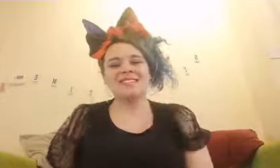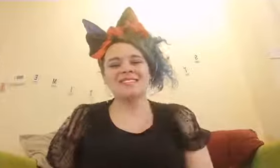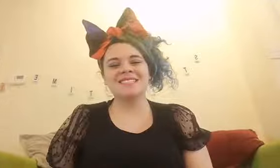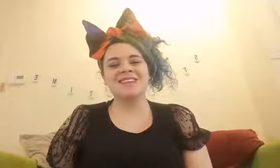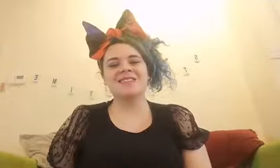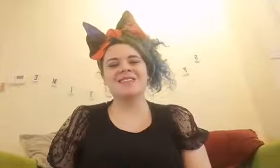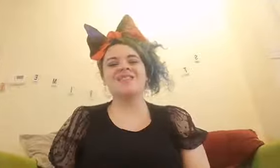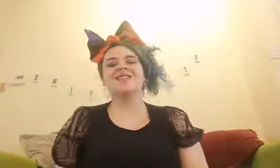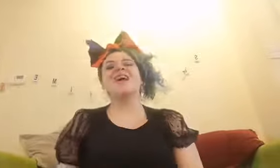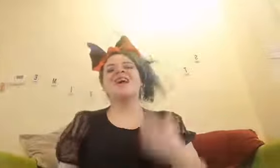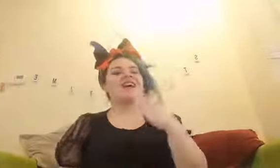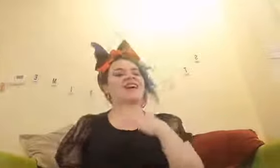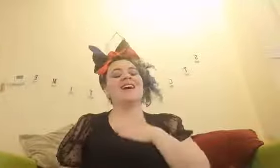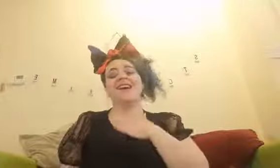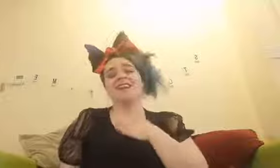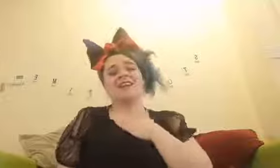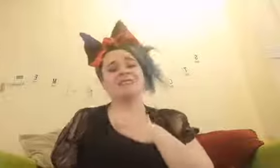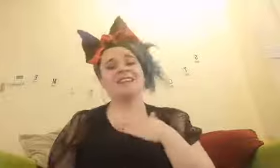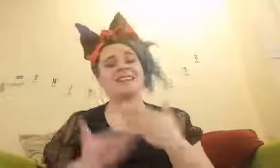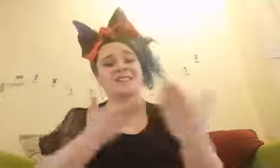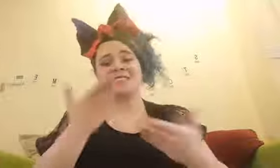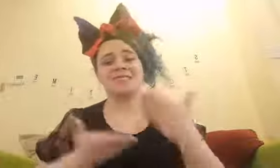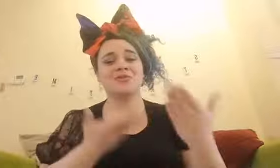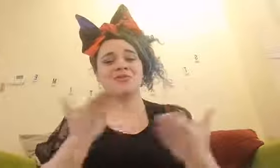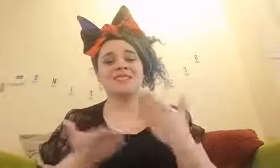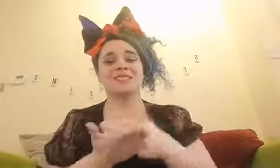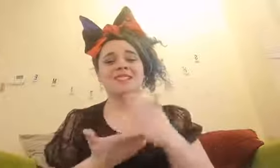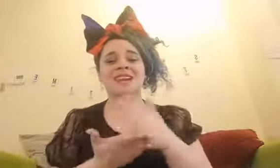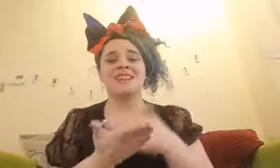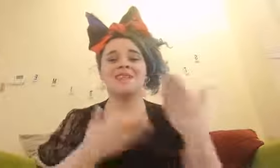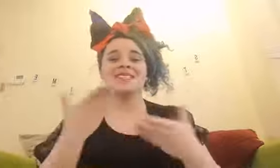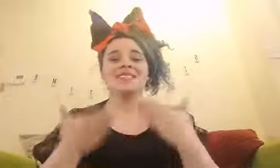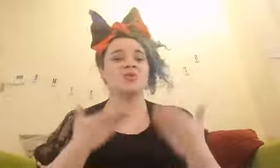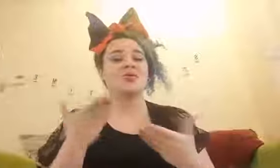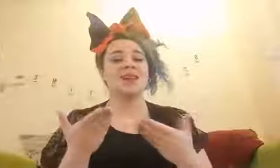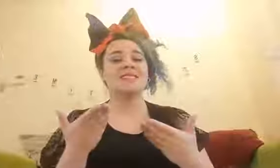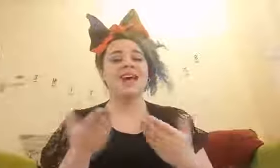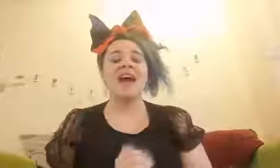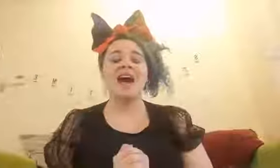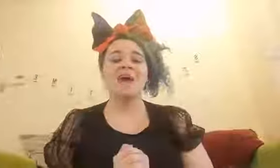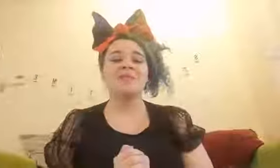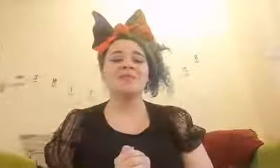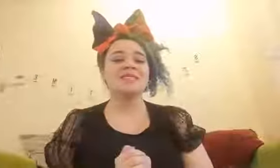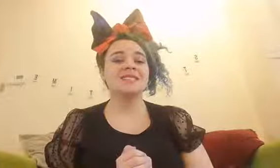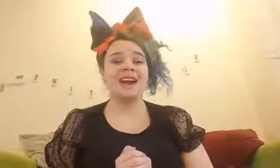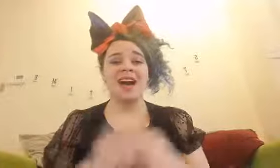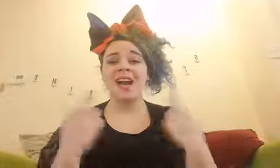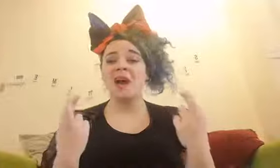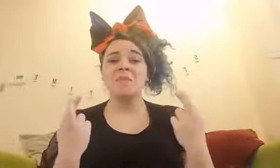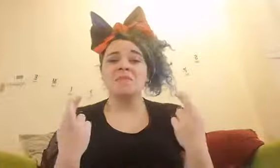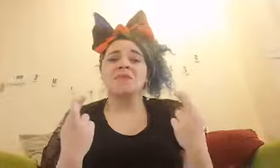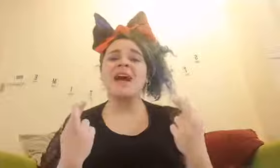and Daniel. I love telling you the stories and sharing my stories. So yeah, I hope you have